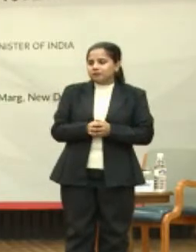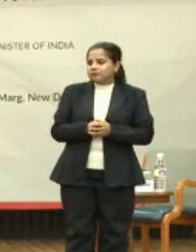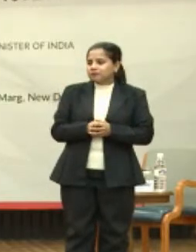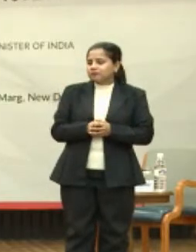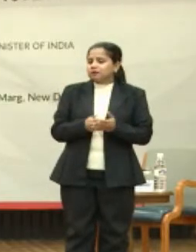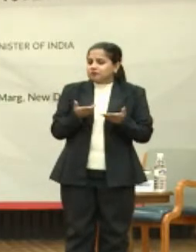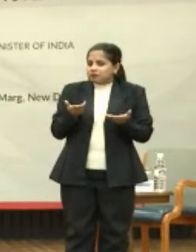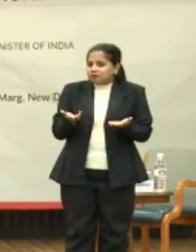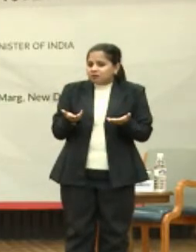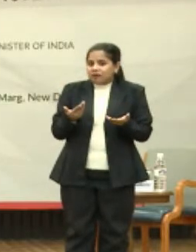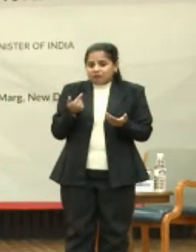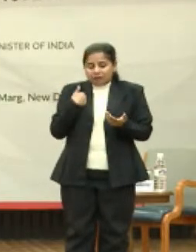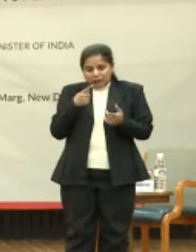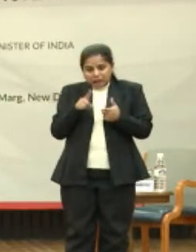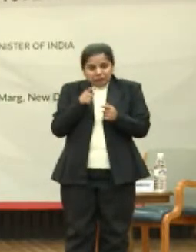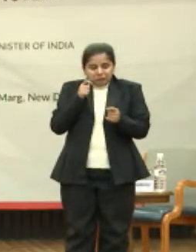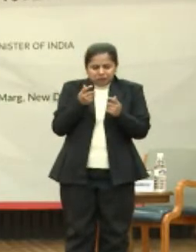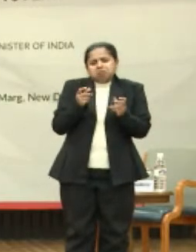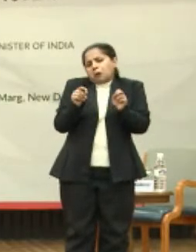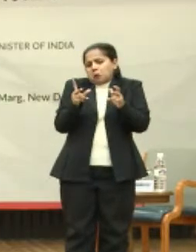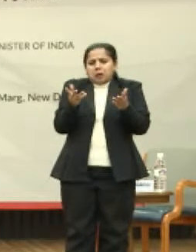Be that as it may,